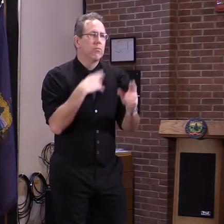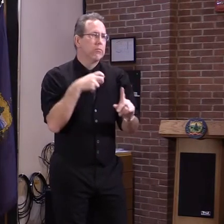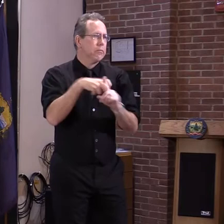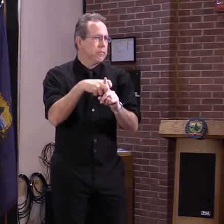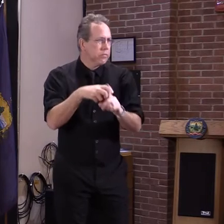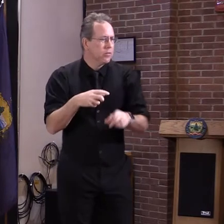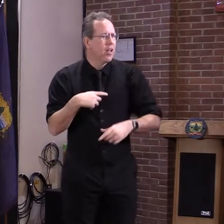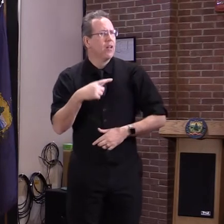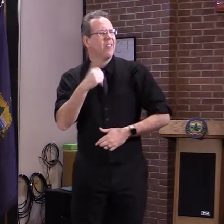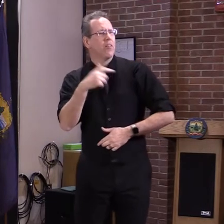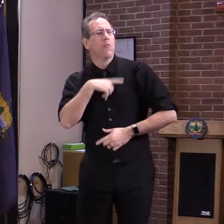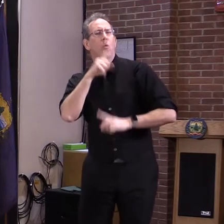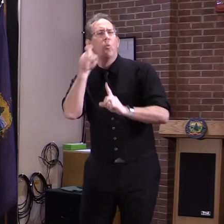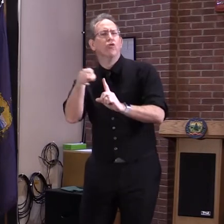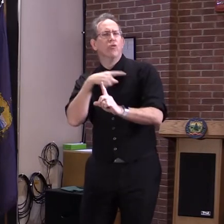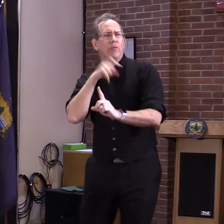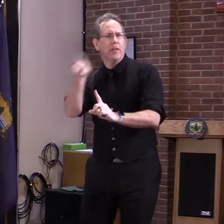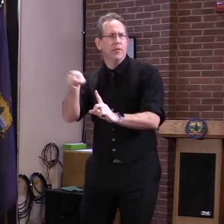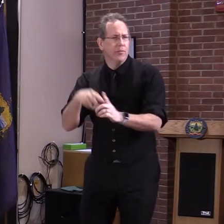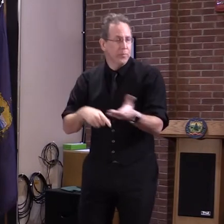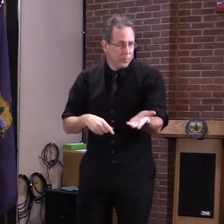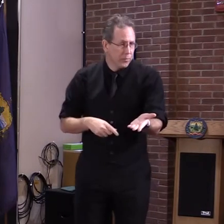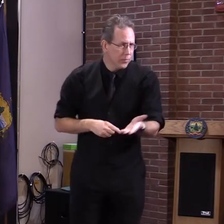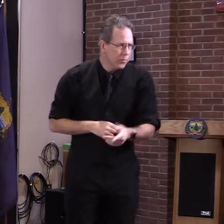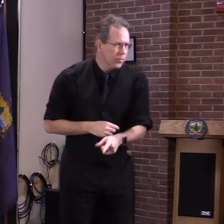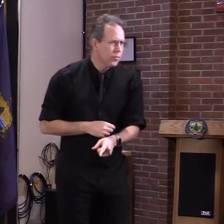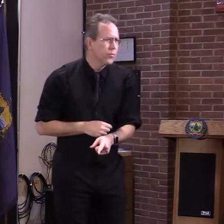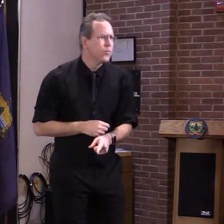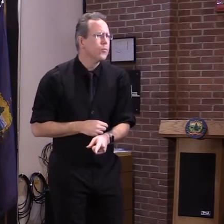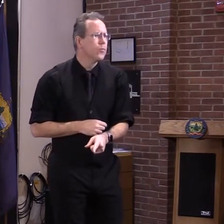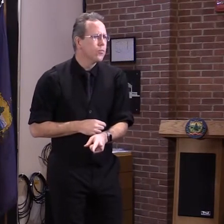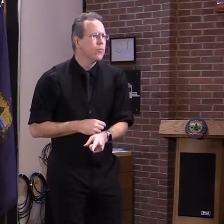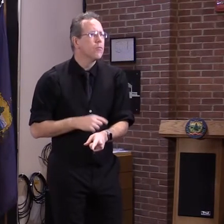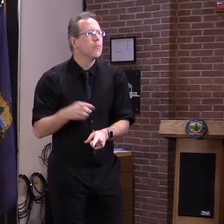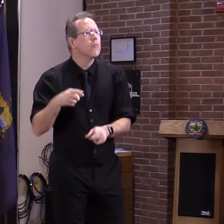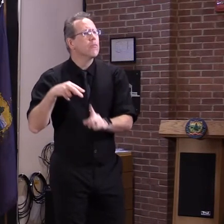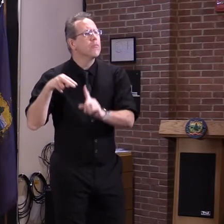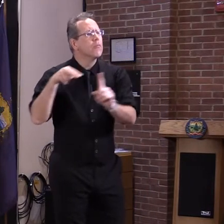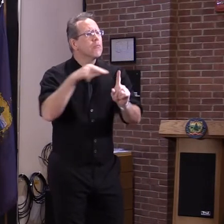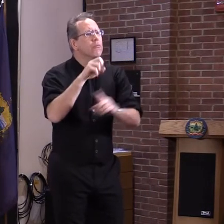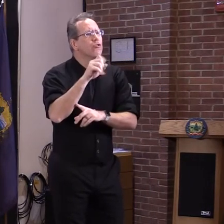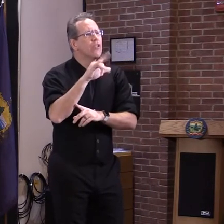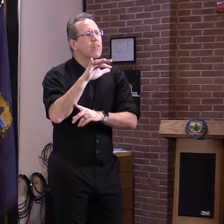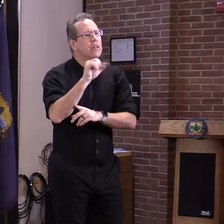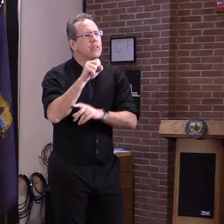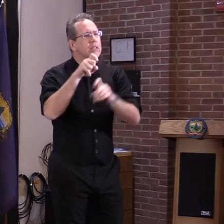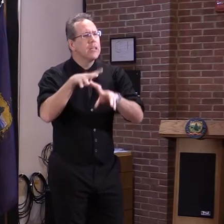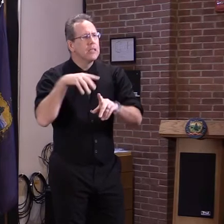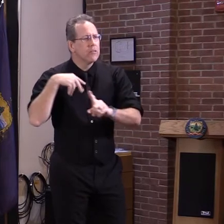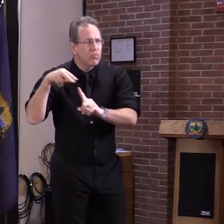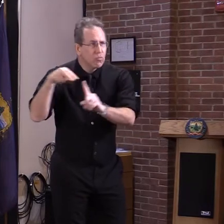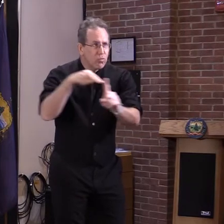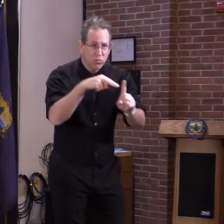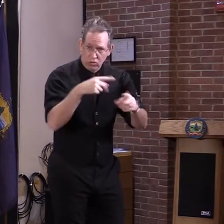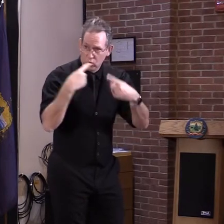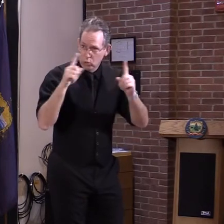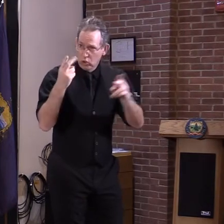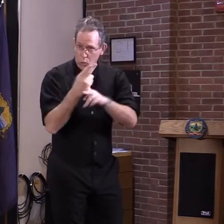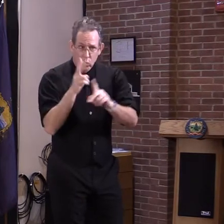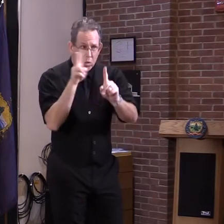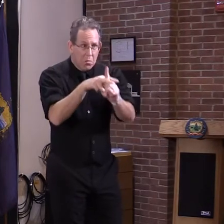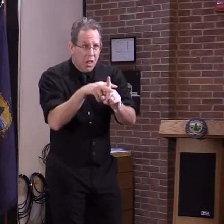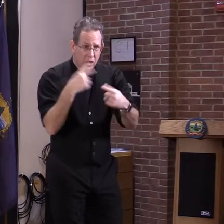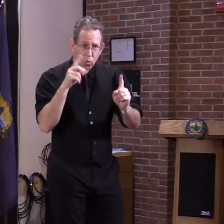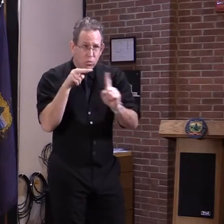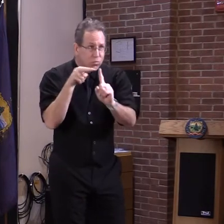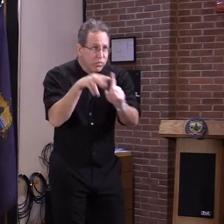the efficacy of surveillance testing. Is that going to continue to be used, and will the state continue to sponsor